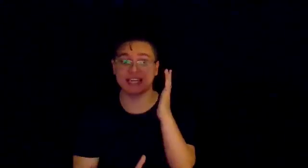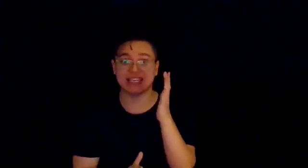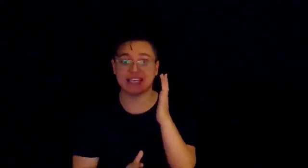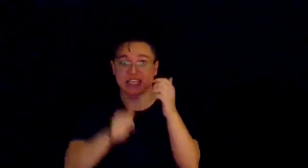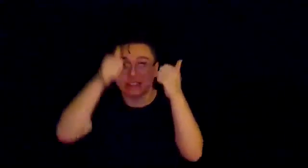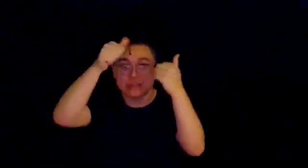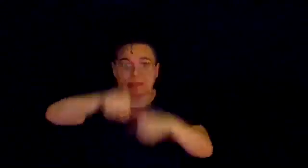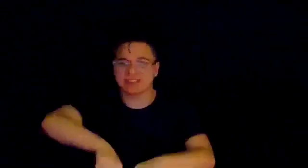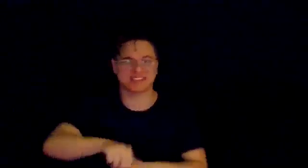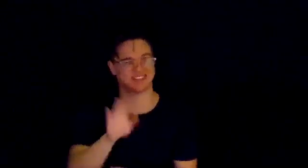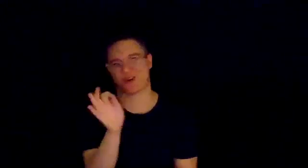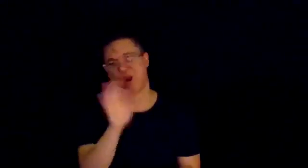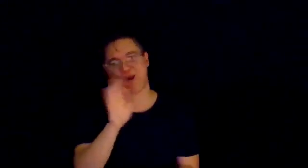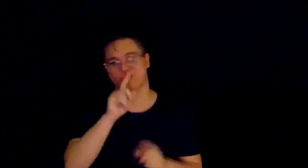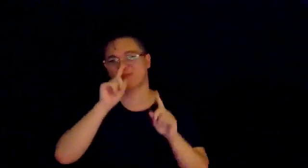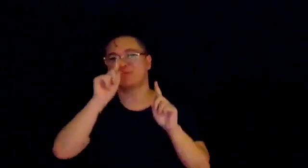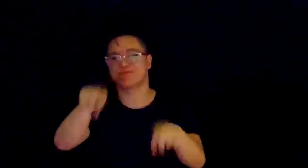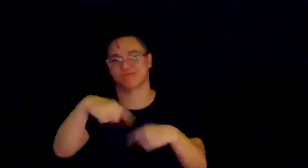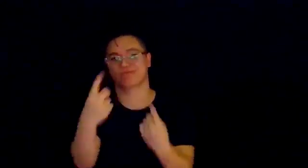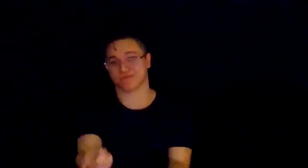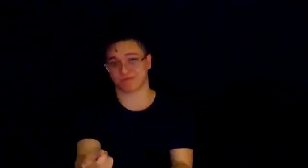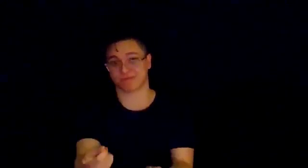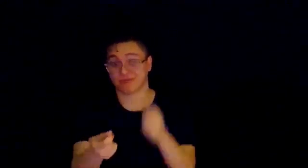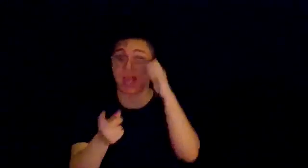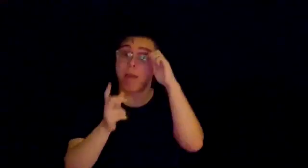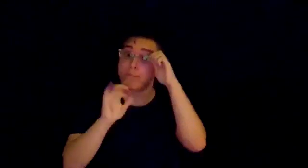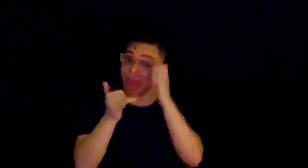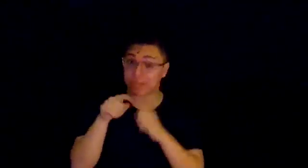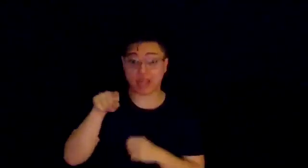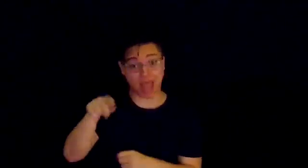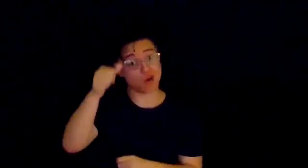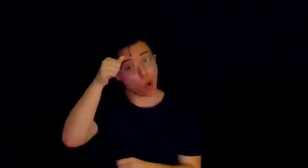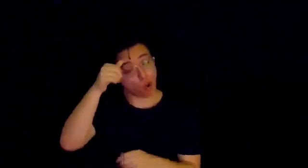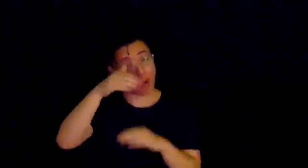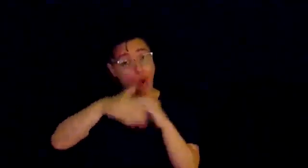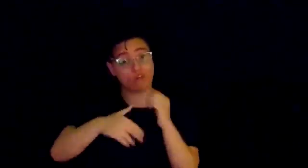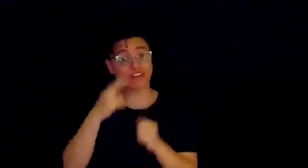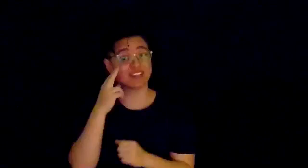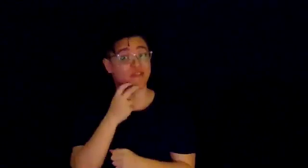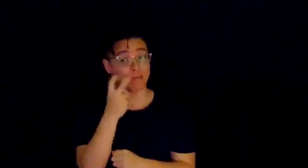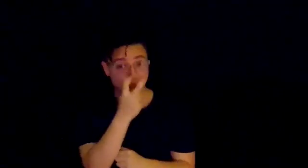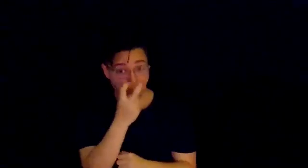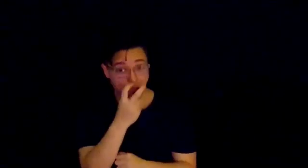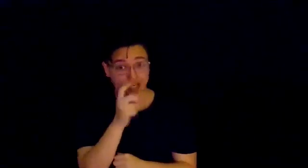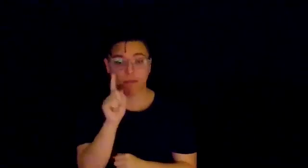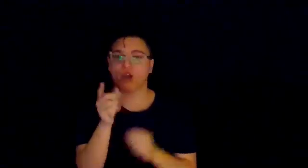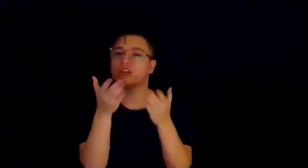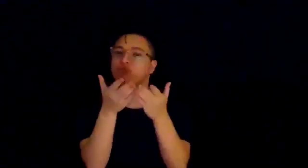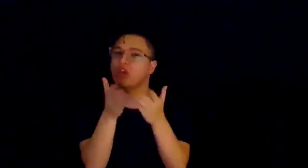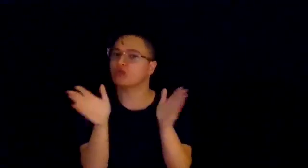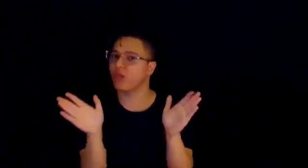know all disabilities super well? No, of course, it's impossible. But they know